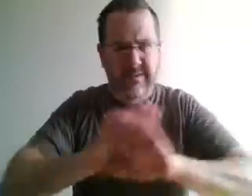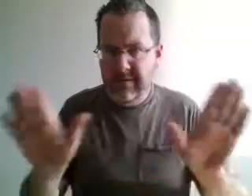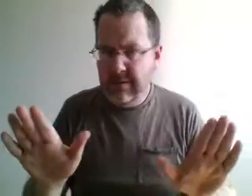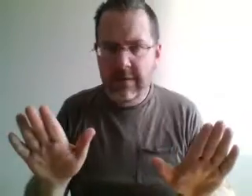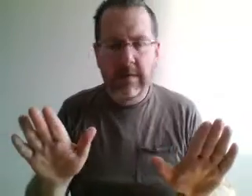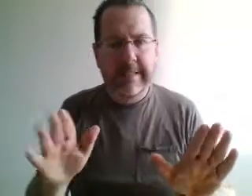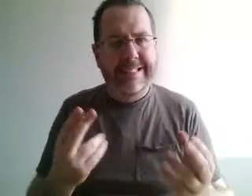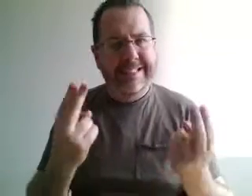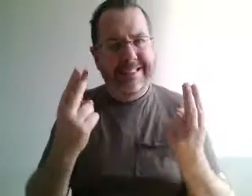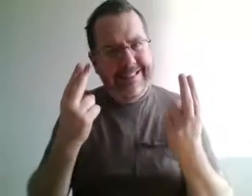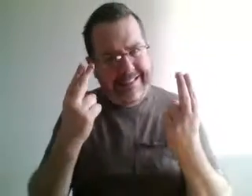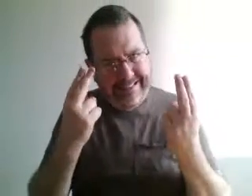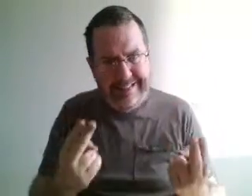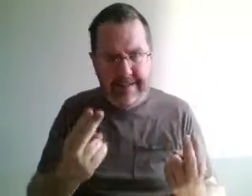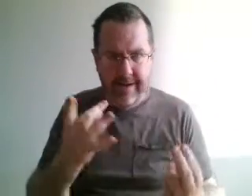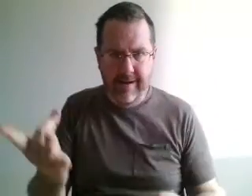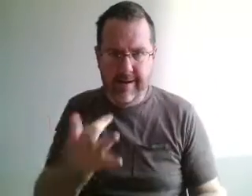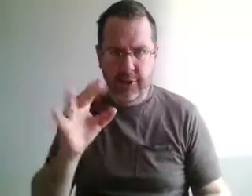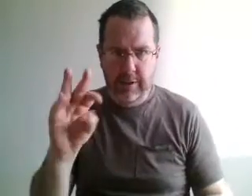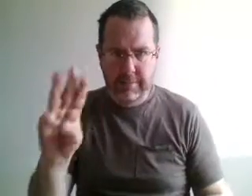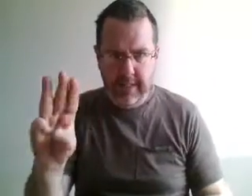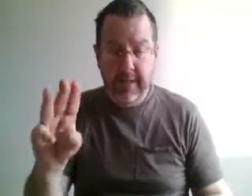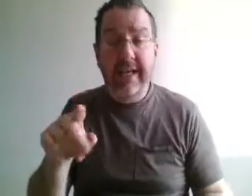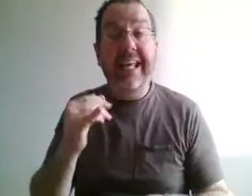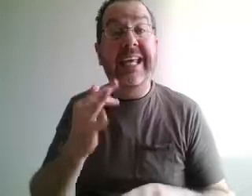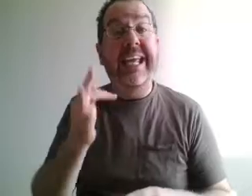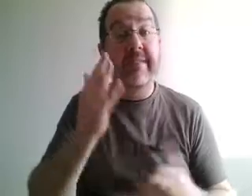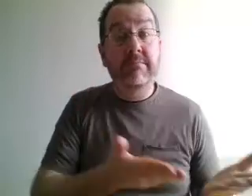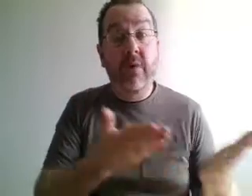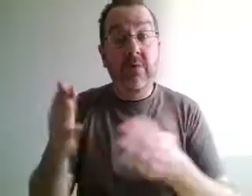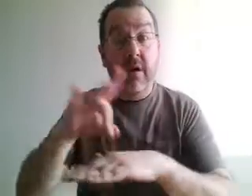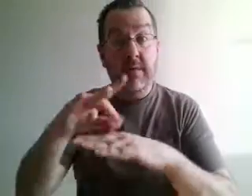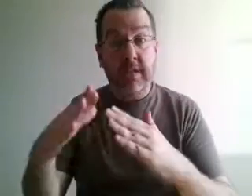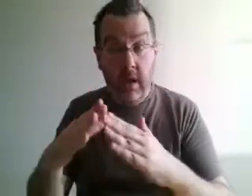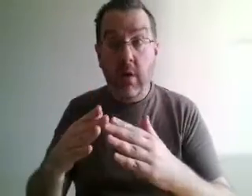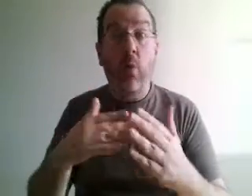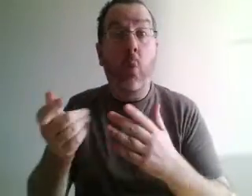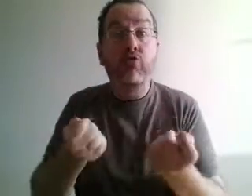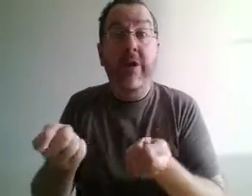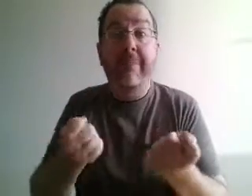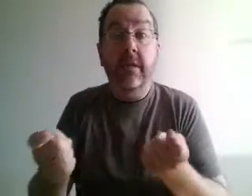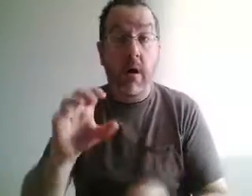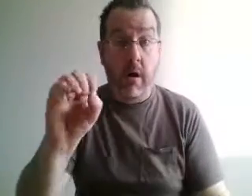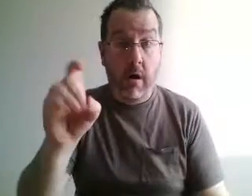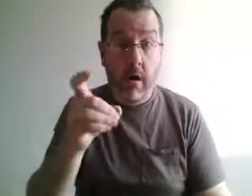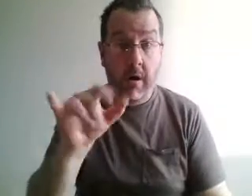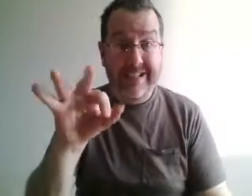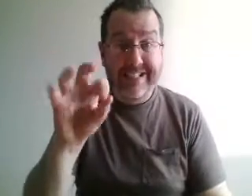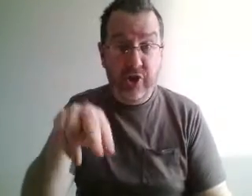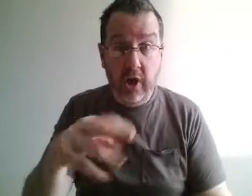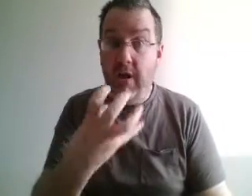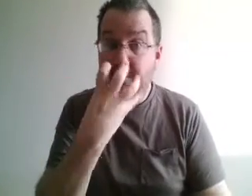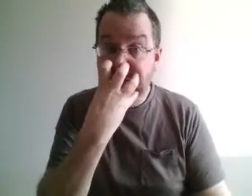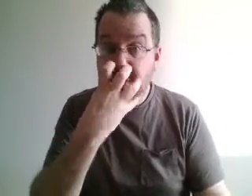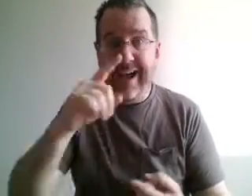hospital? And in hospital, it's predominantly oxygen and fluids that people are being treated with. There are some other medications, Mary might want to go into those,